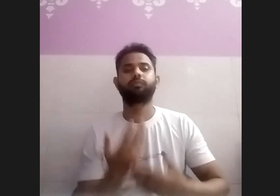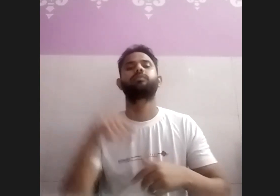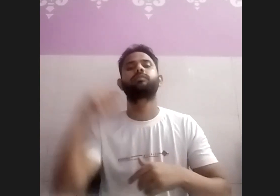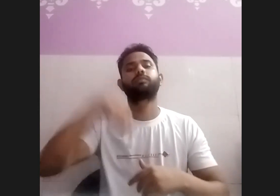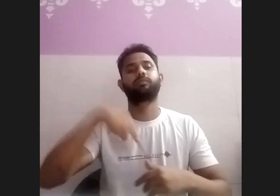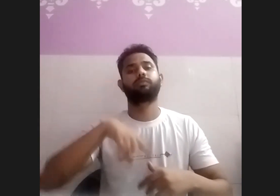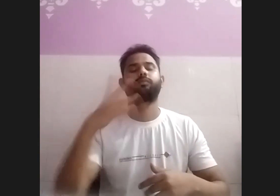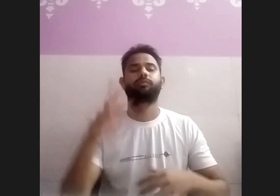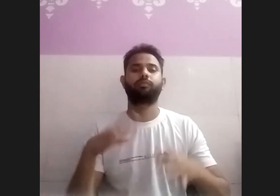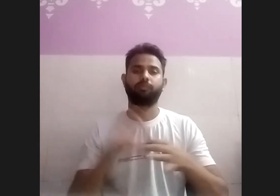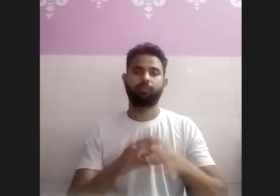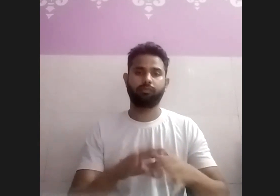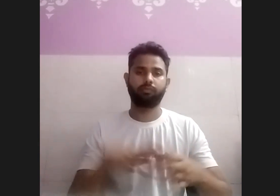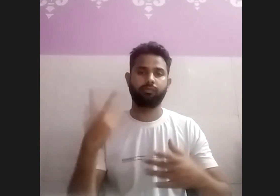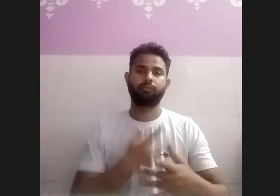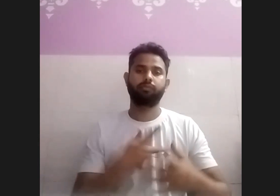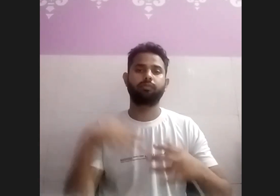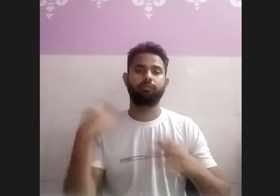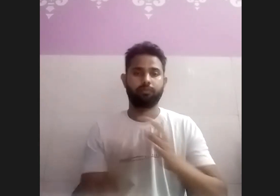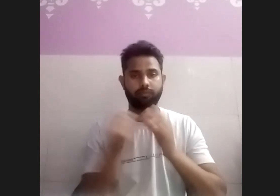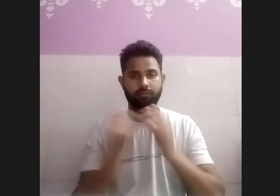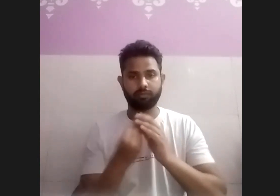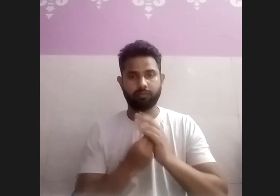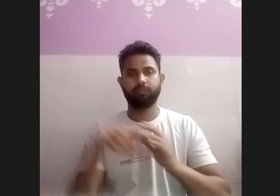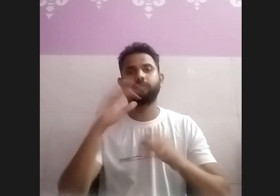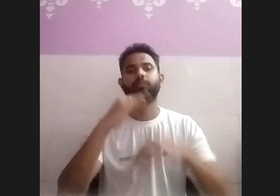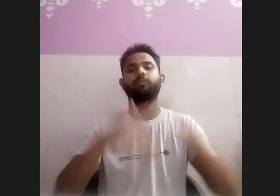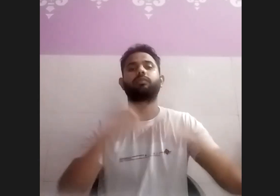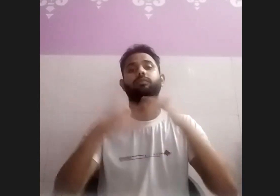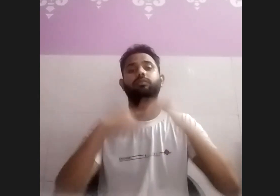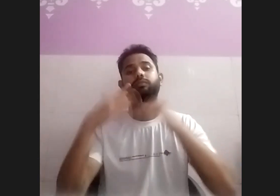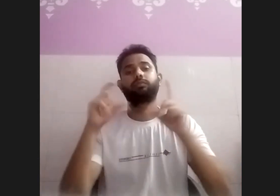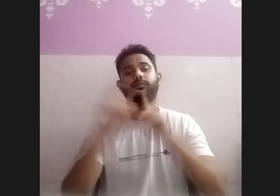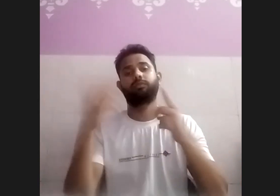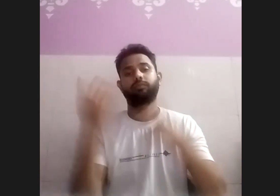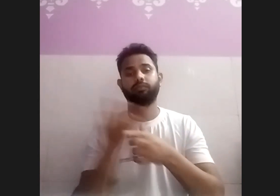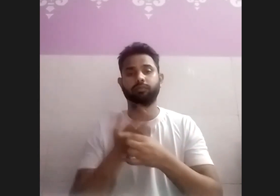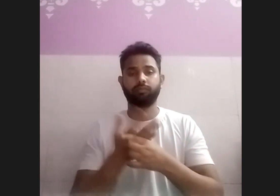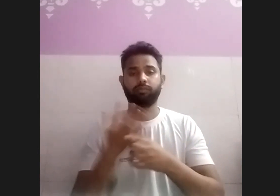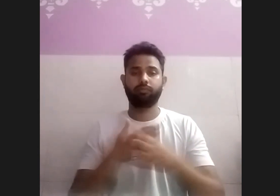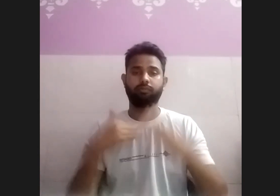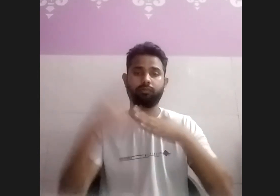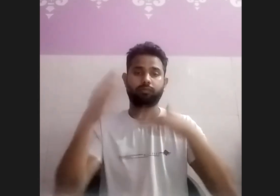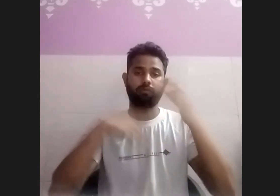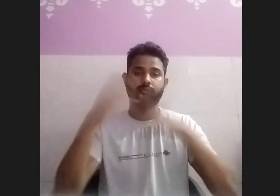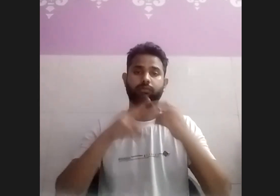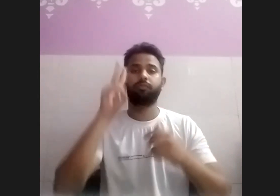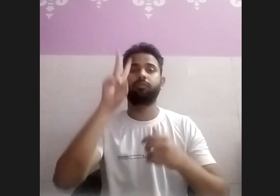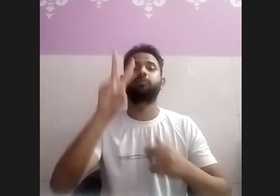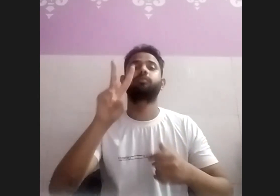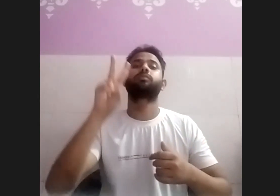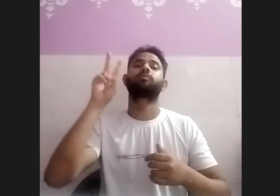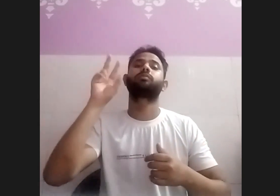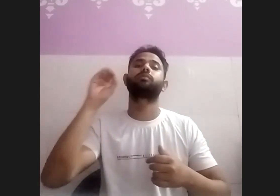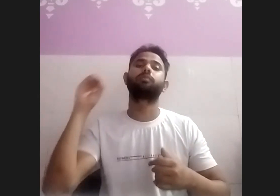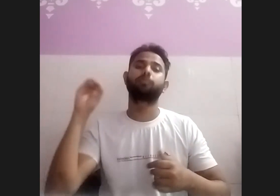is that he has collected 10,000 buildings data through 200 plus volunteers from the college. So